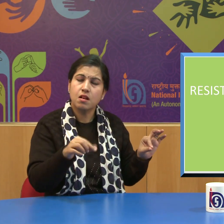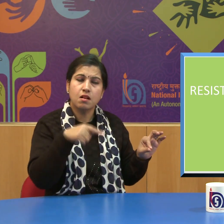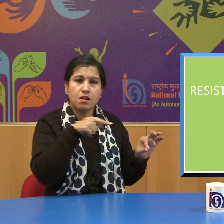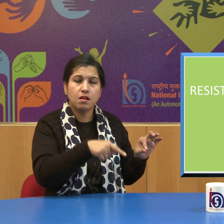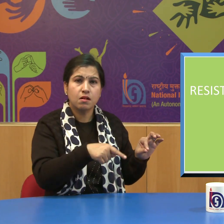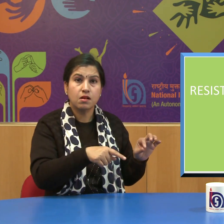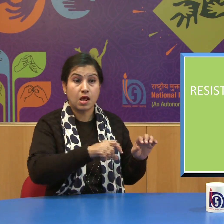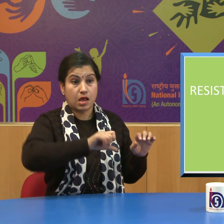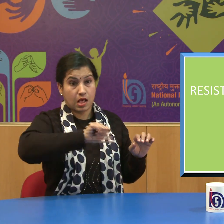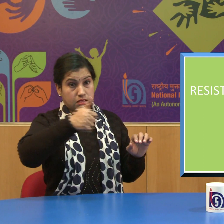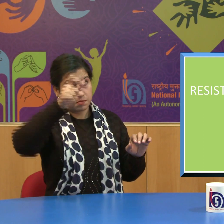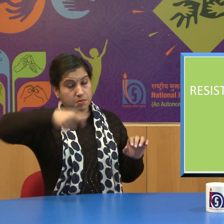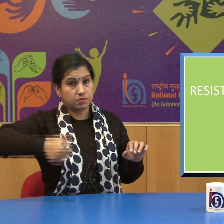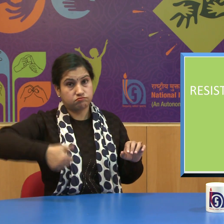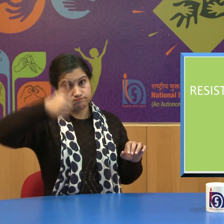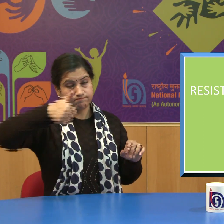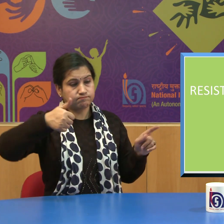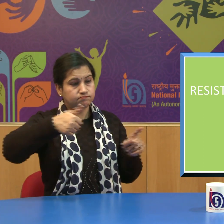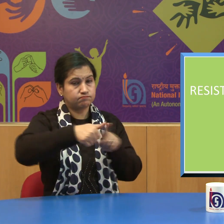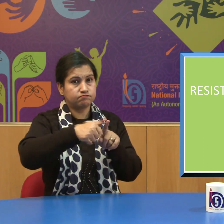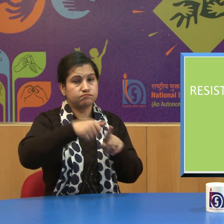those who exploited them earlier.